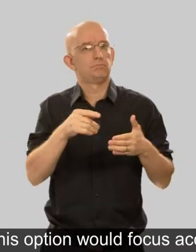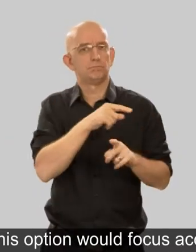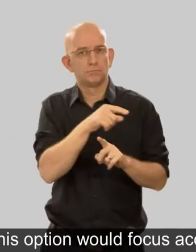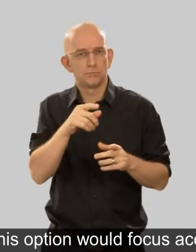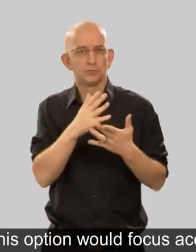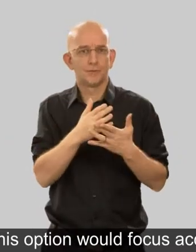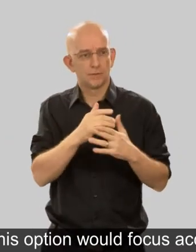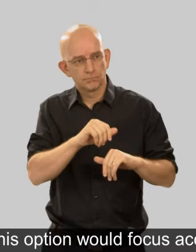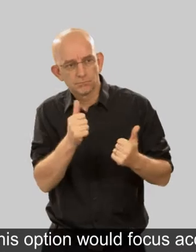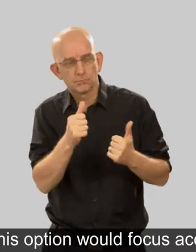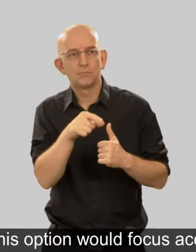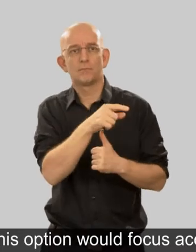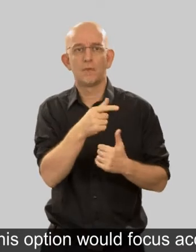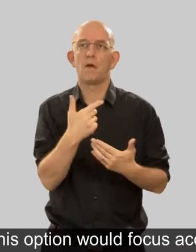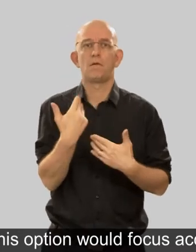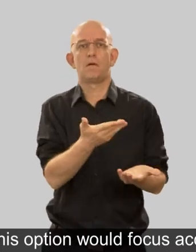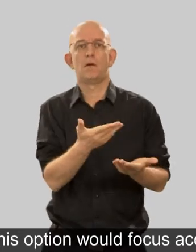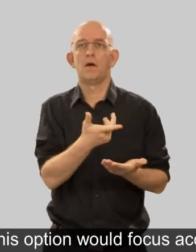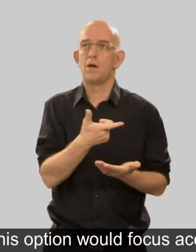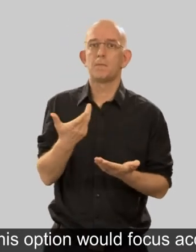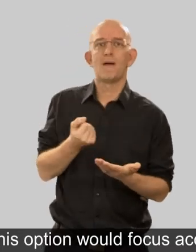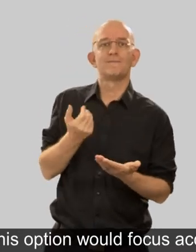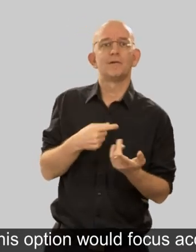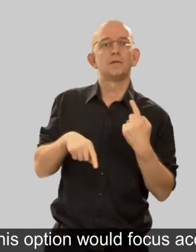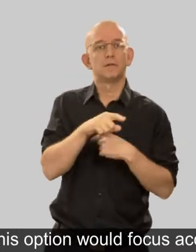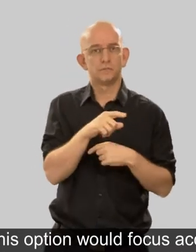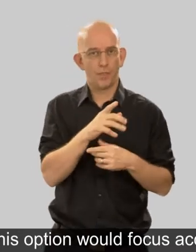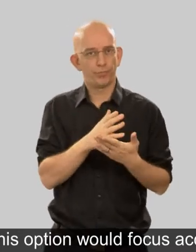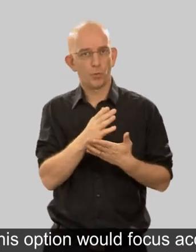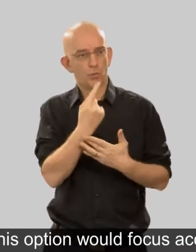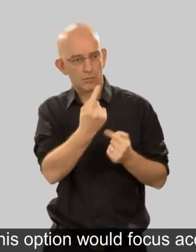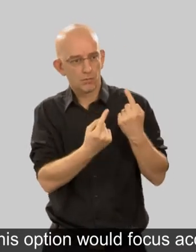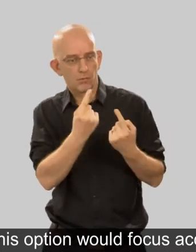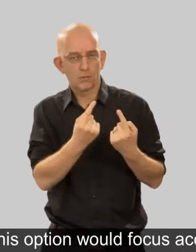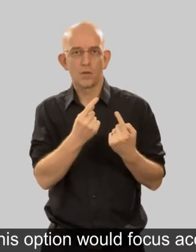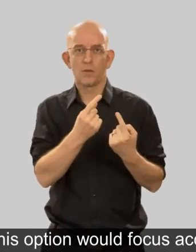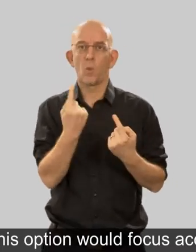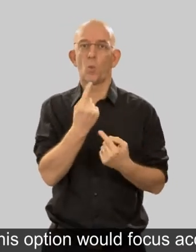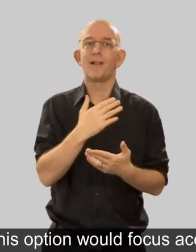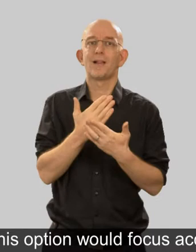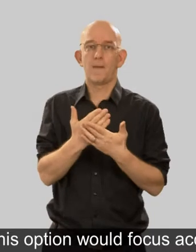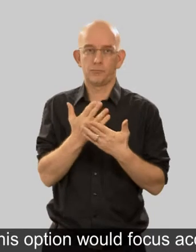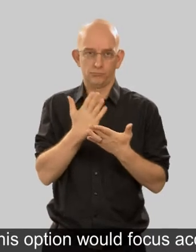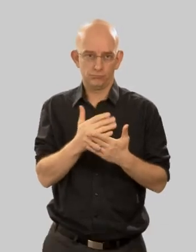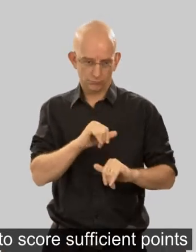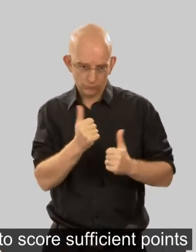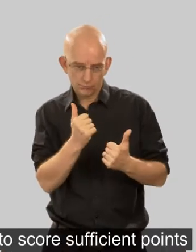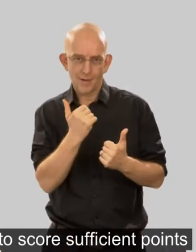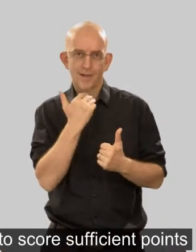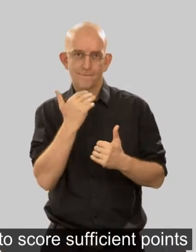This option would focus access to the benefit by requiring claimants to score sufficient points from other